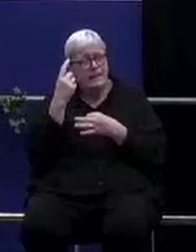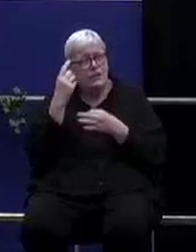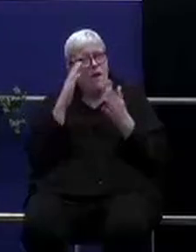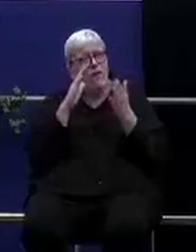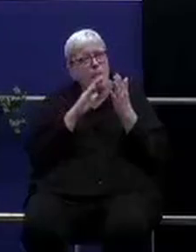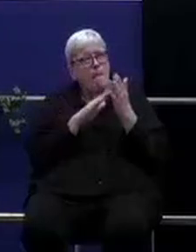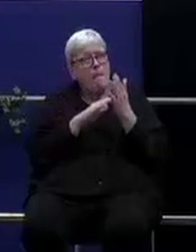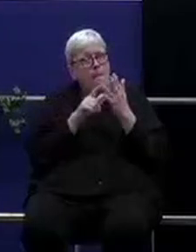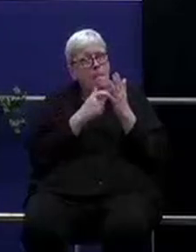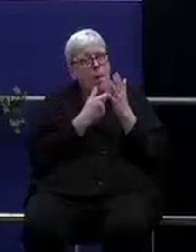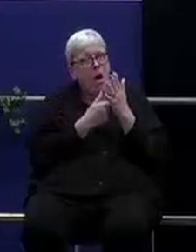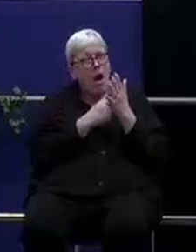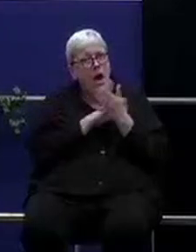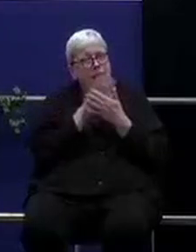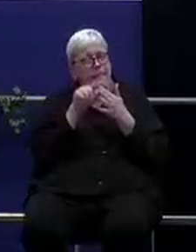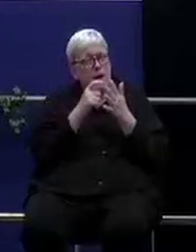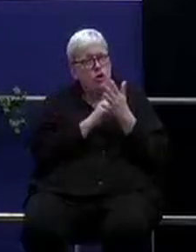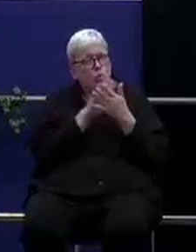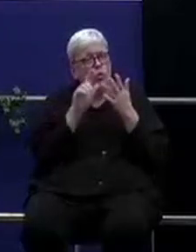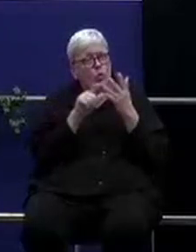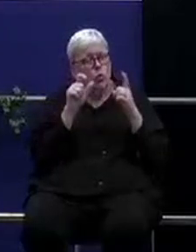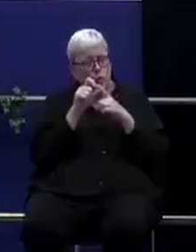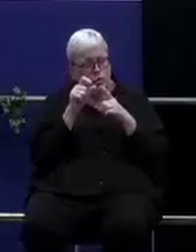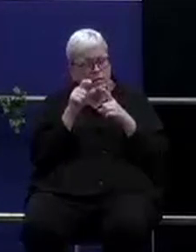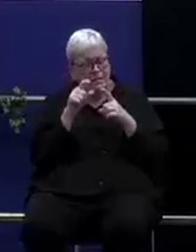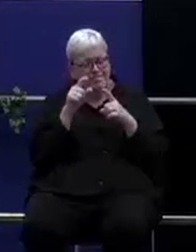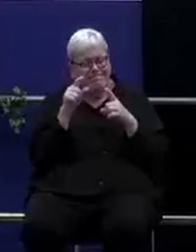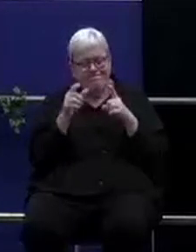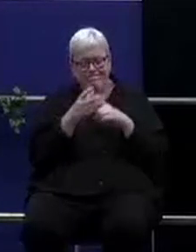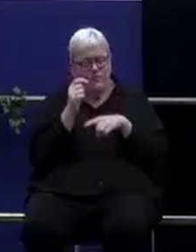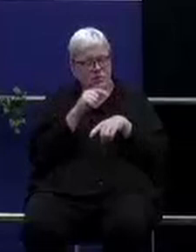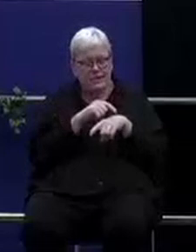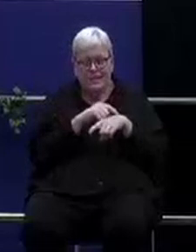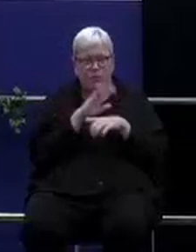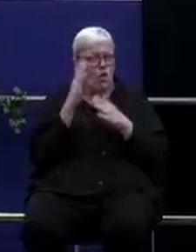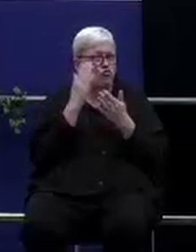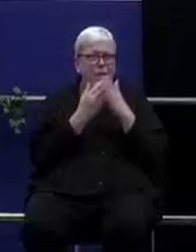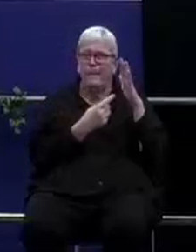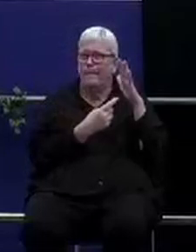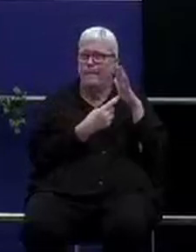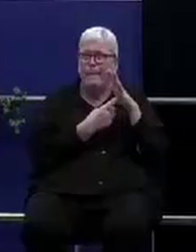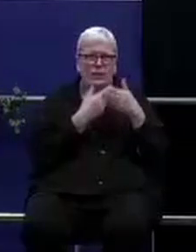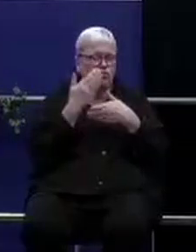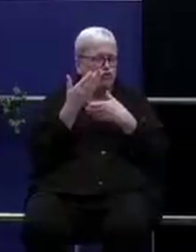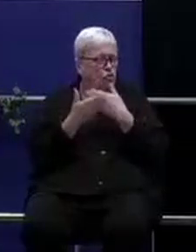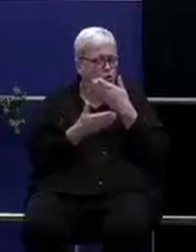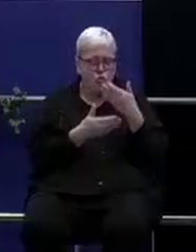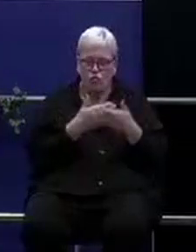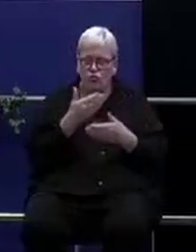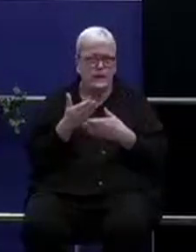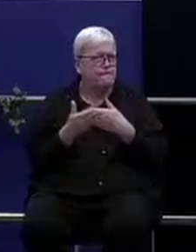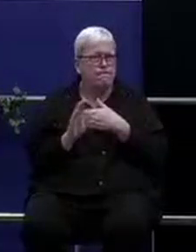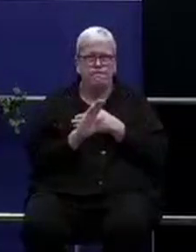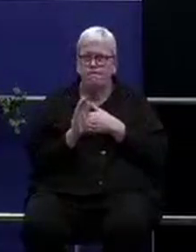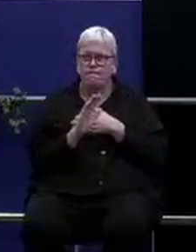strand. And it took me a while to actually realize that that wasn't the main story, storyline driving the novel.